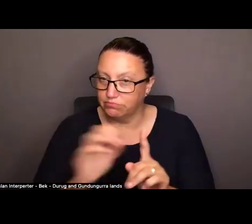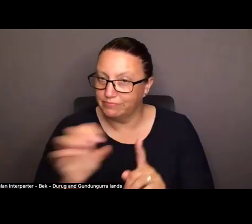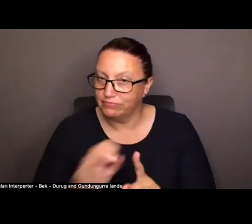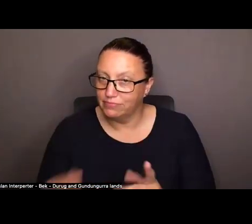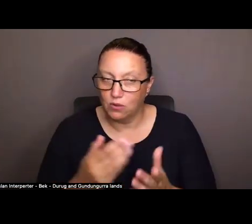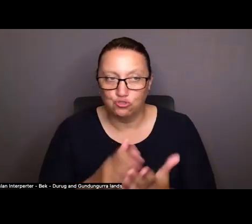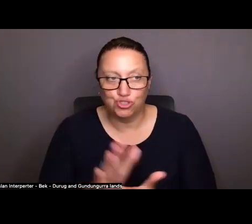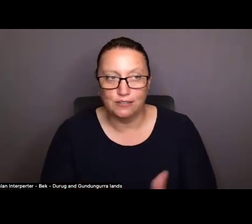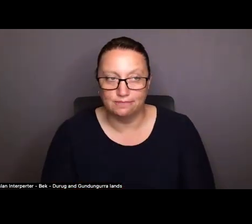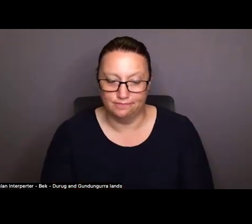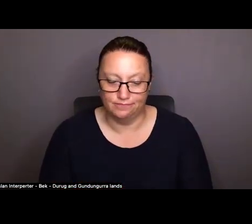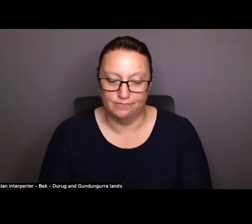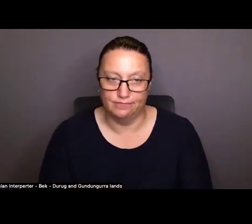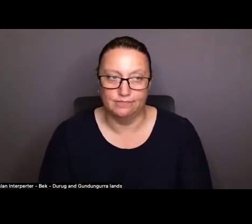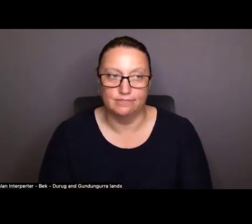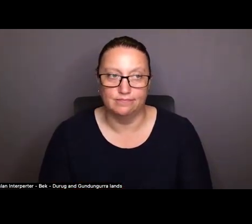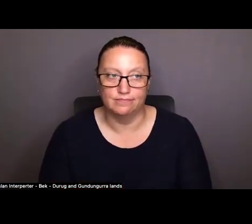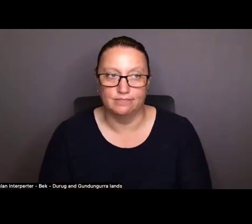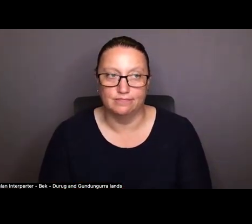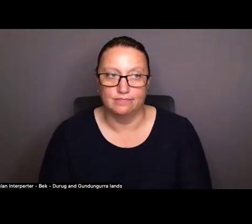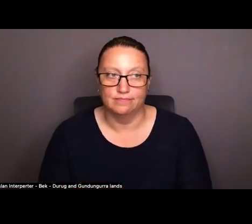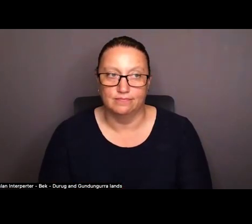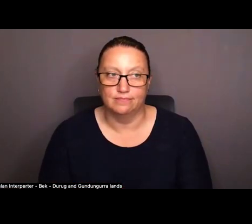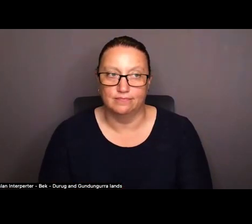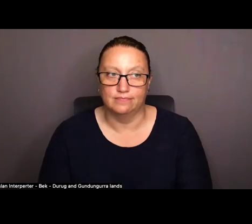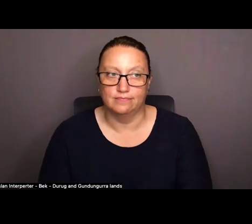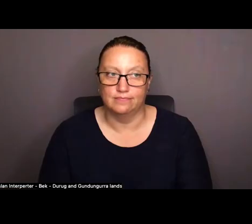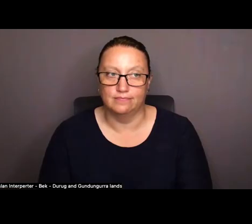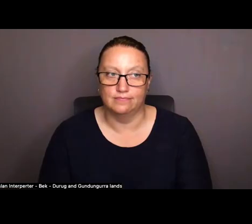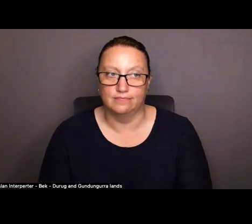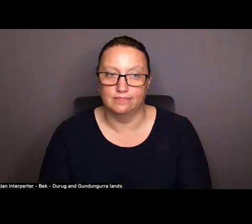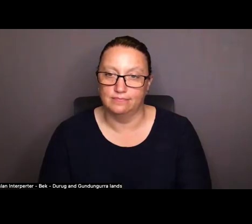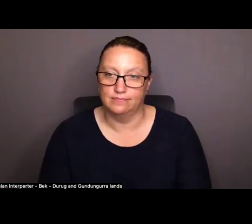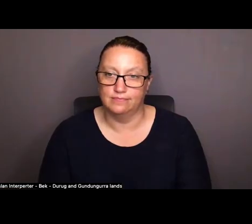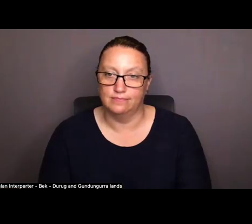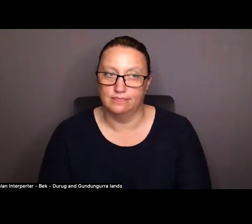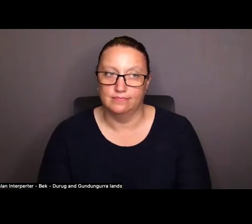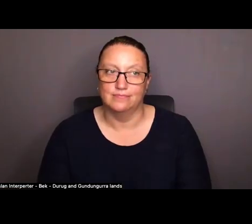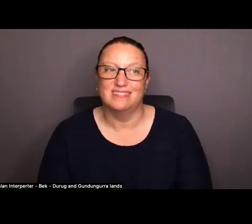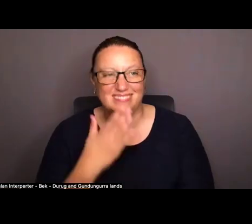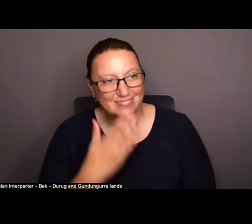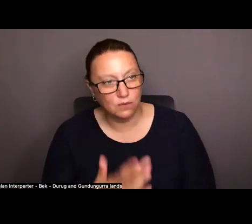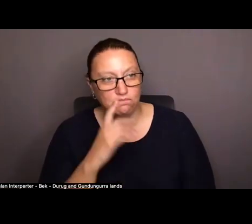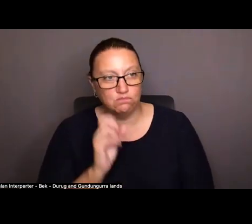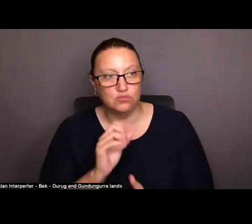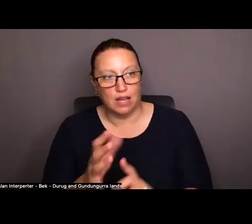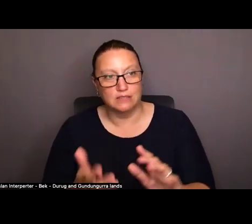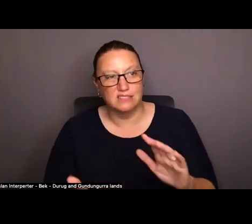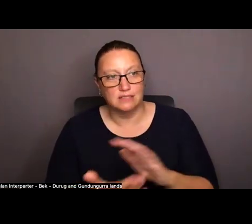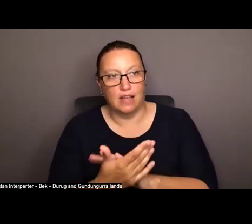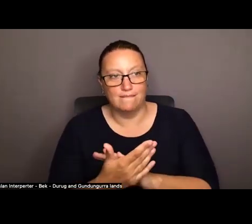well. We'll do that then. Oh, great. Thanks. It's just on the fellowships page under key dates.